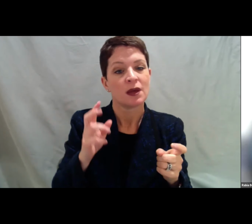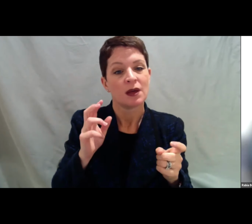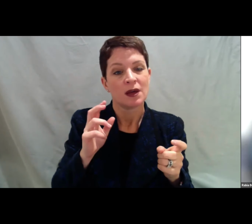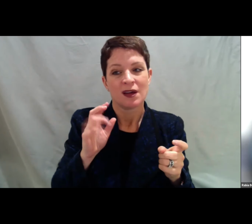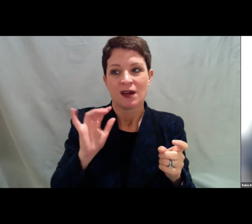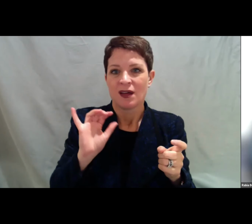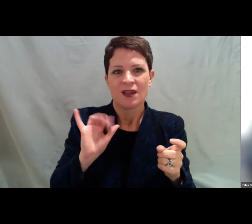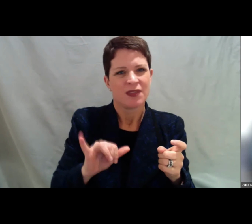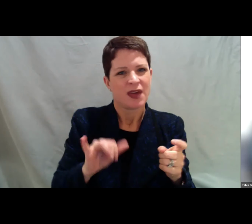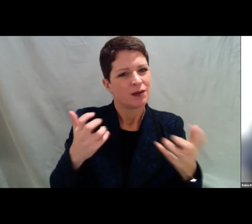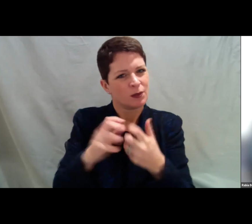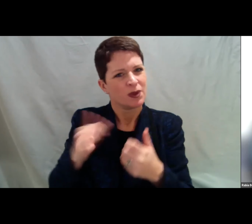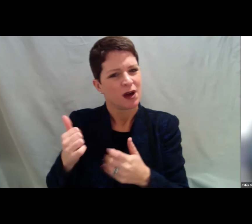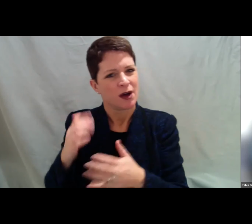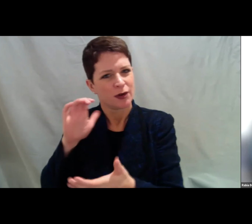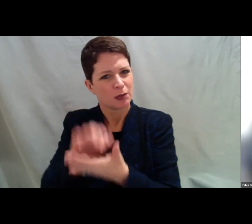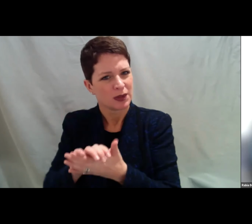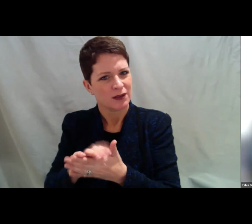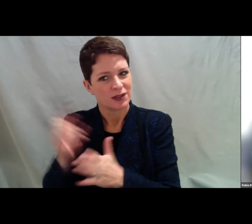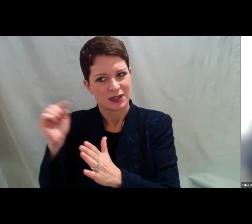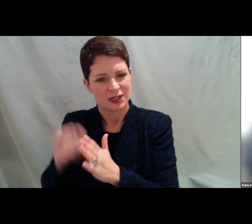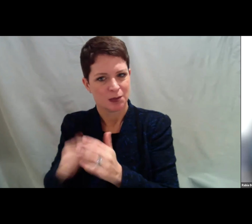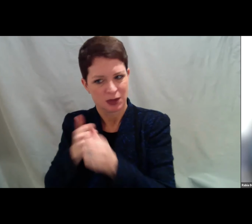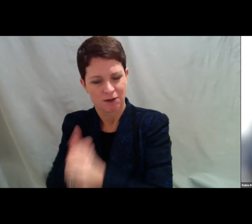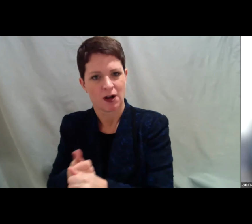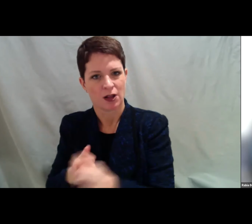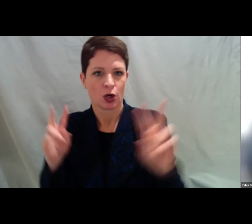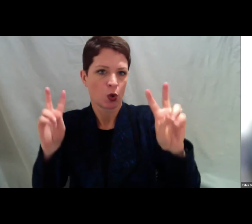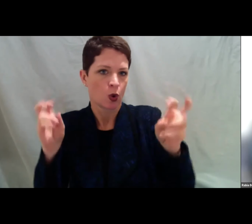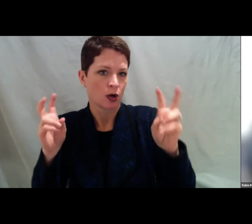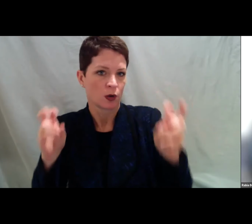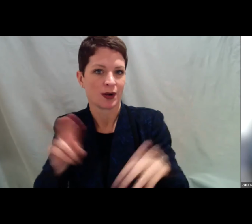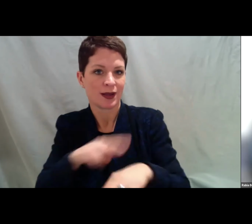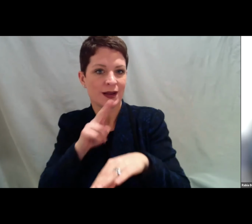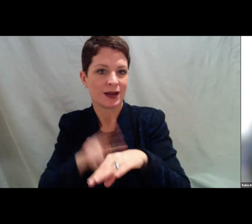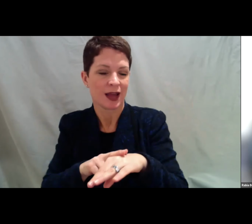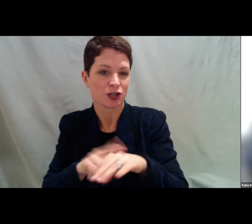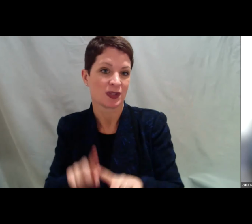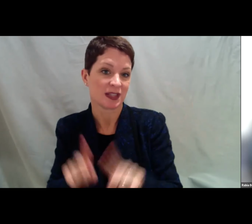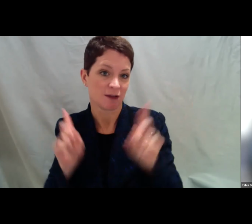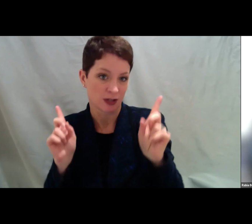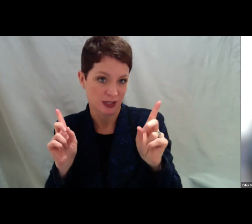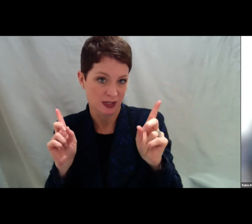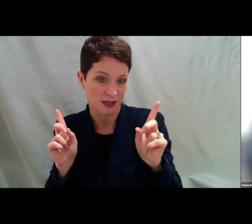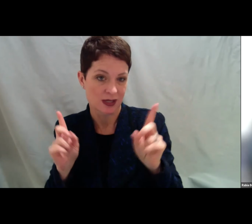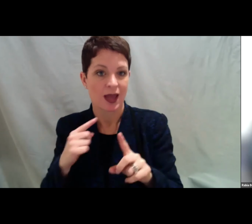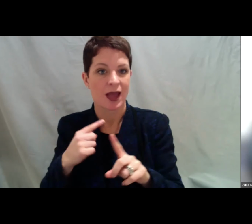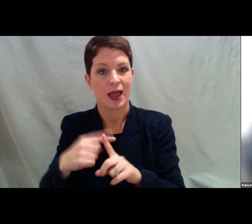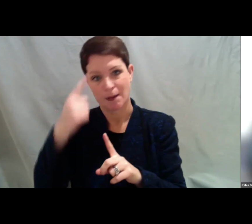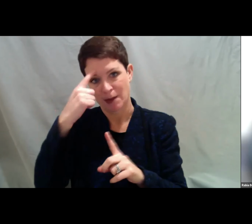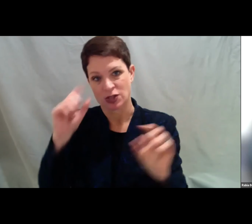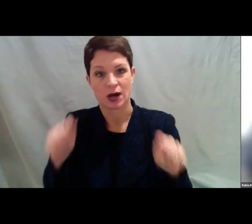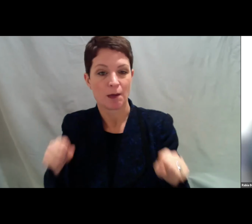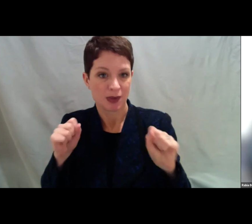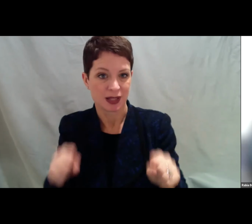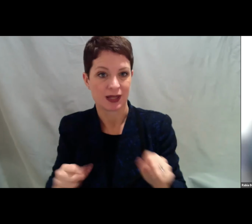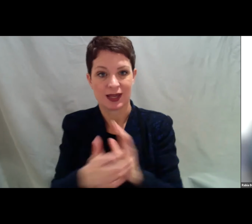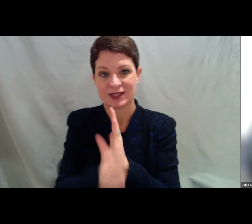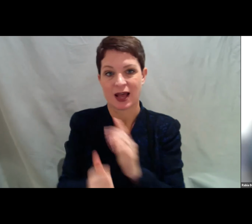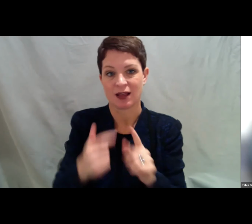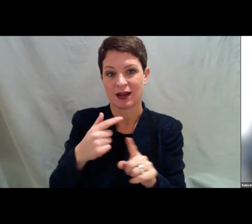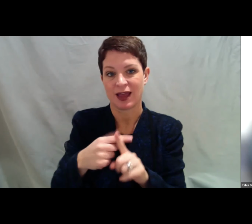other beliefs, also deeply held, about quote unquote natural differences in mental ability, talents, and